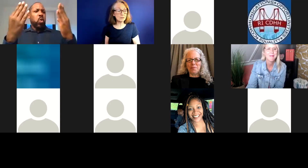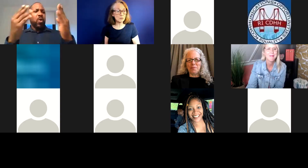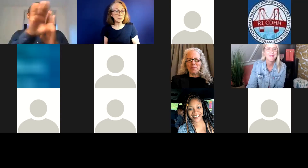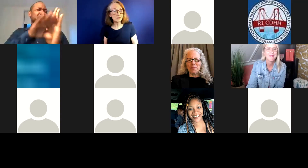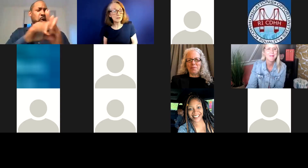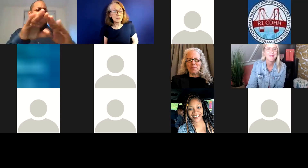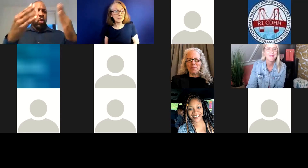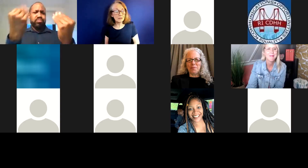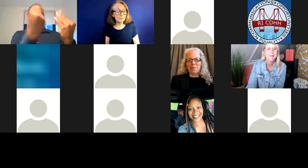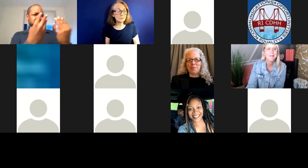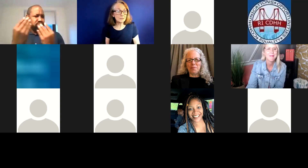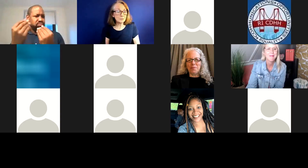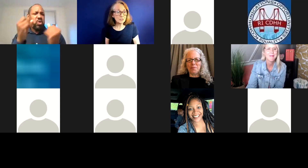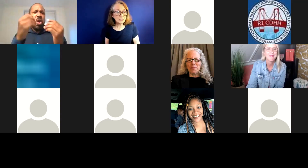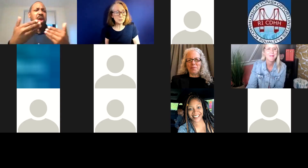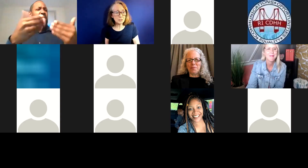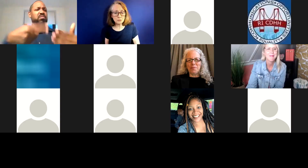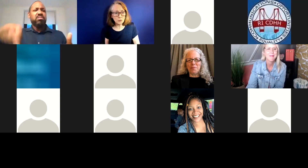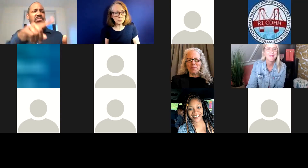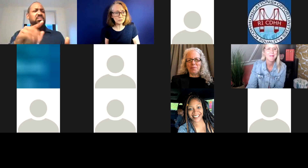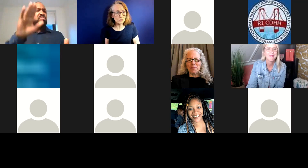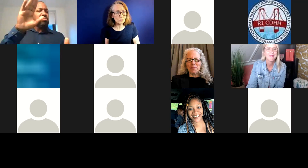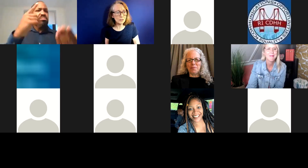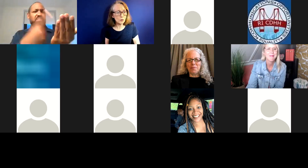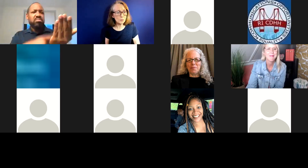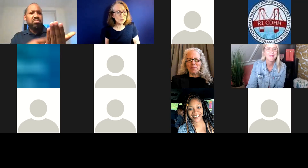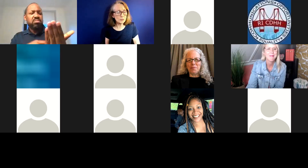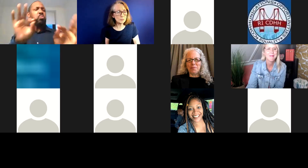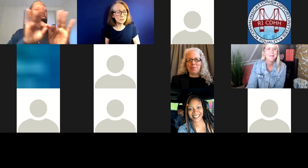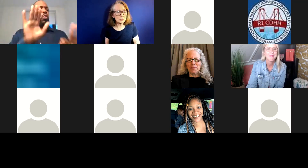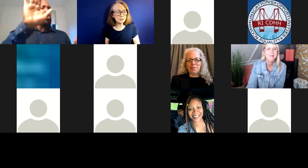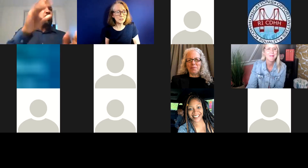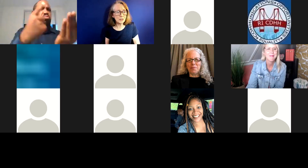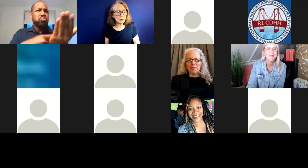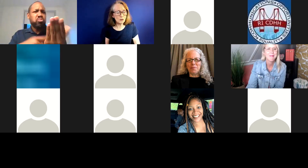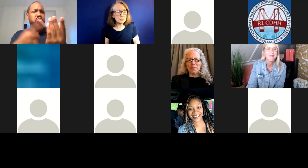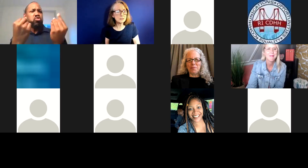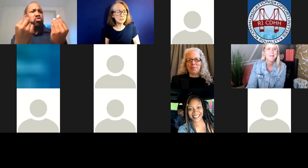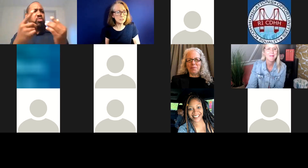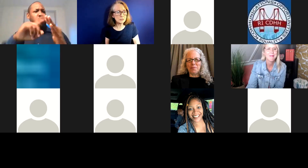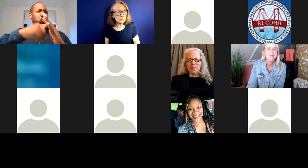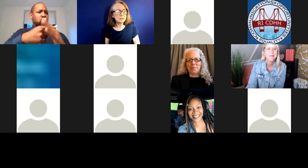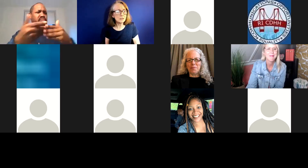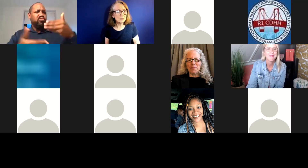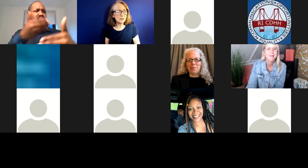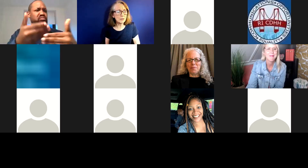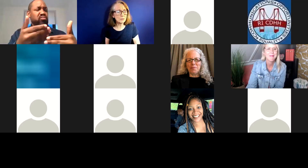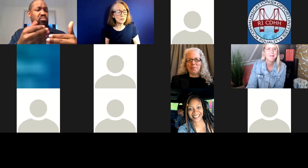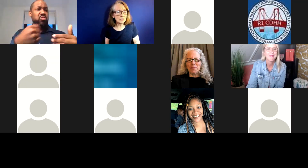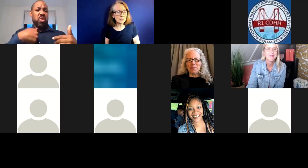everyone can participate. So if you all don't mind opening your picture and we can have an open discussion about how we want to handle